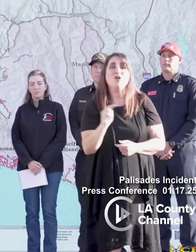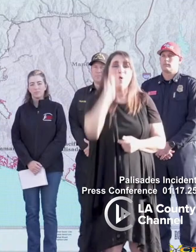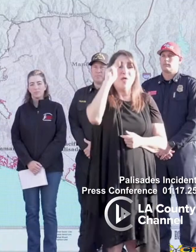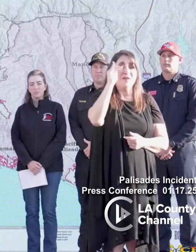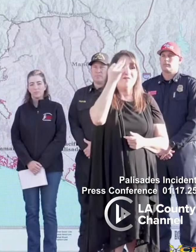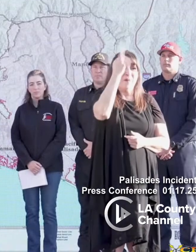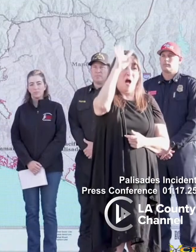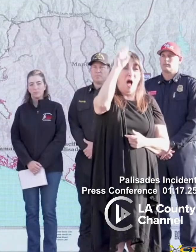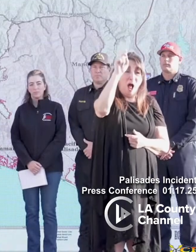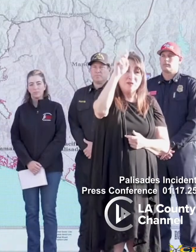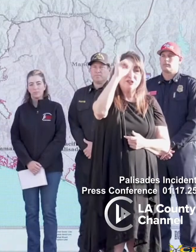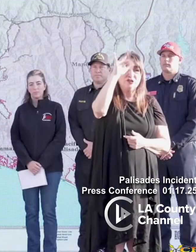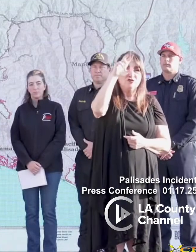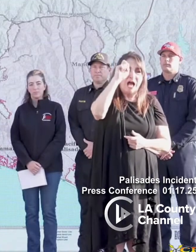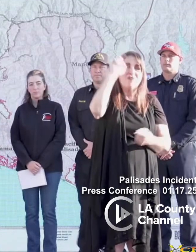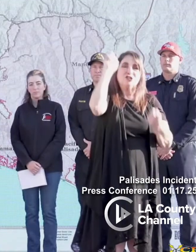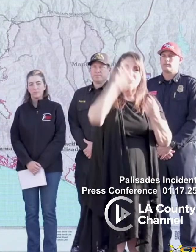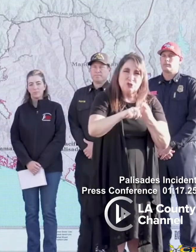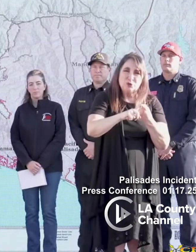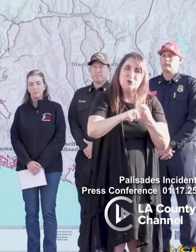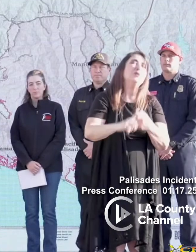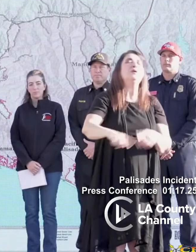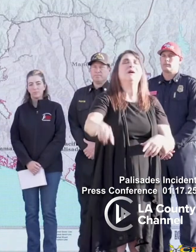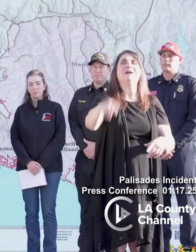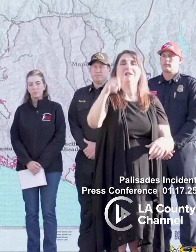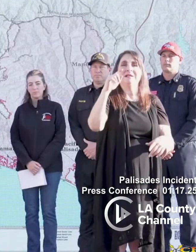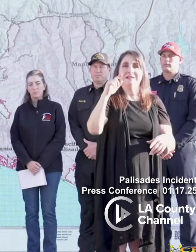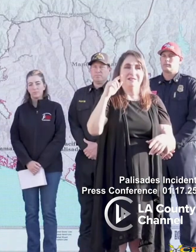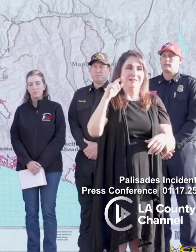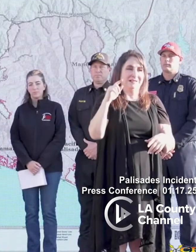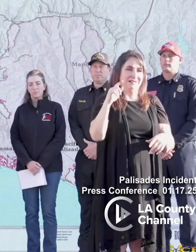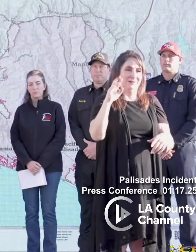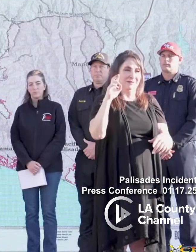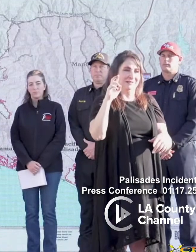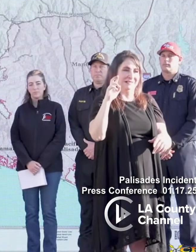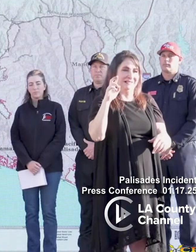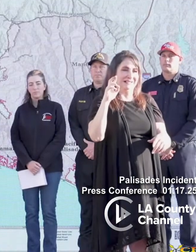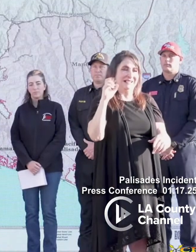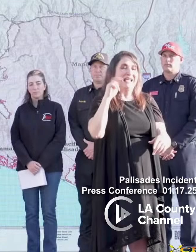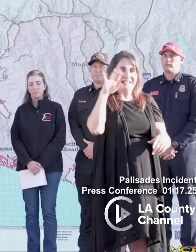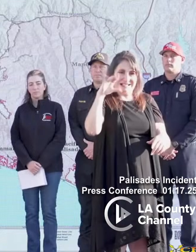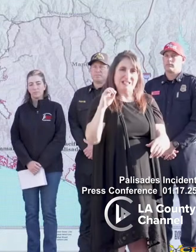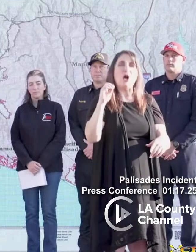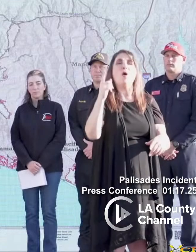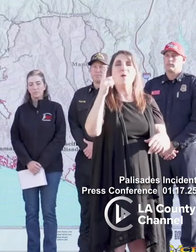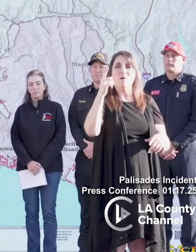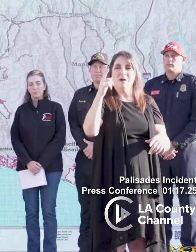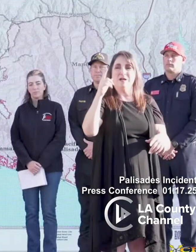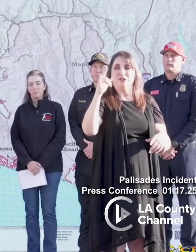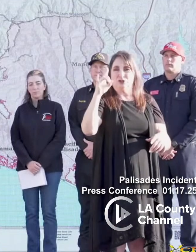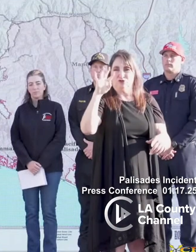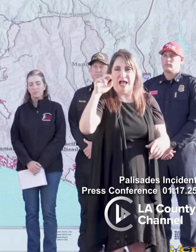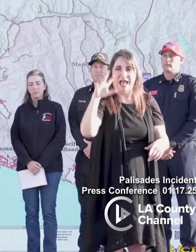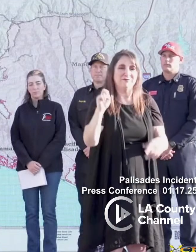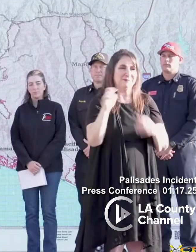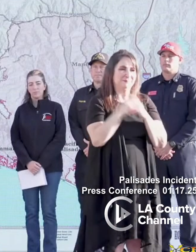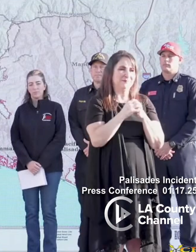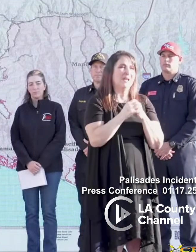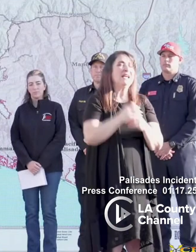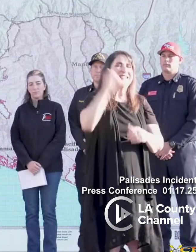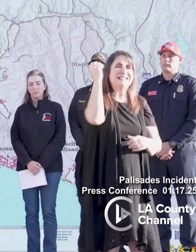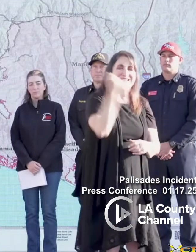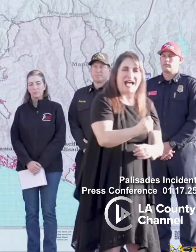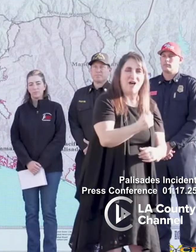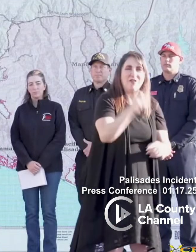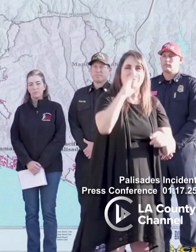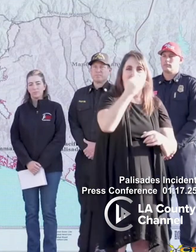Encino Hills Drive. East of Canyonback Road. South of Mulholland Drive from Encino